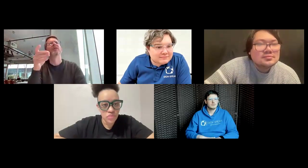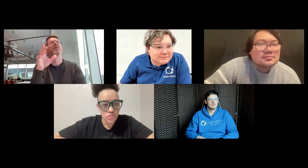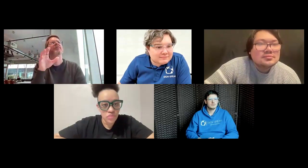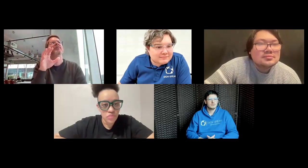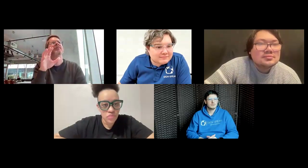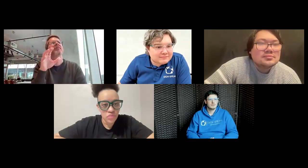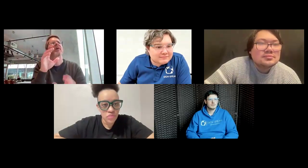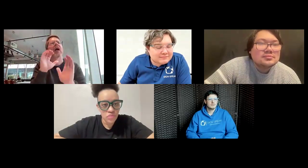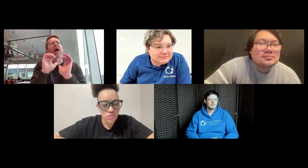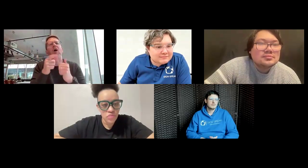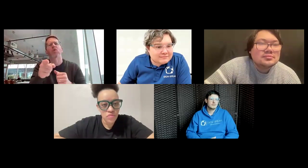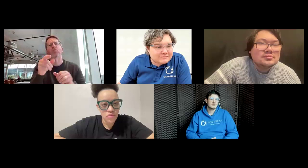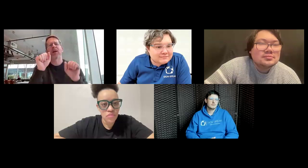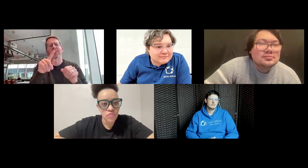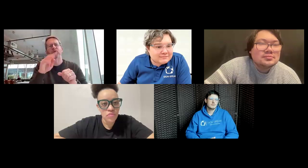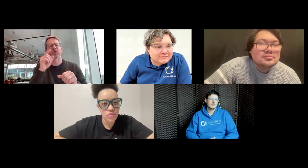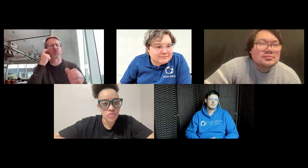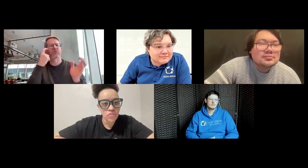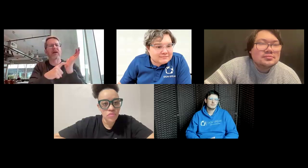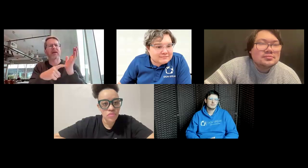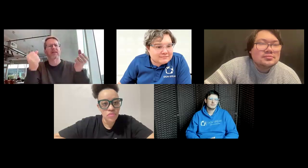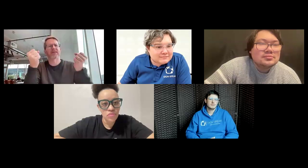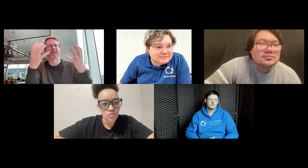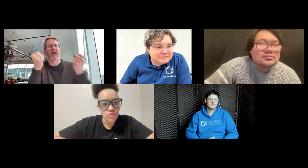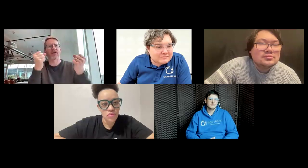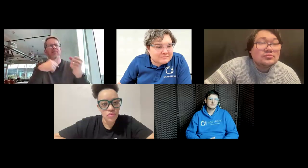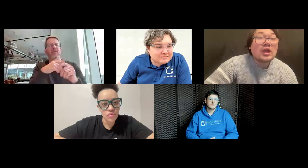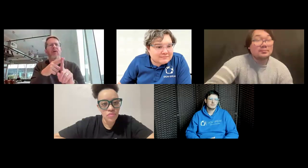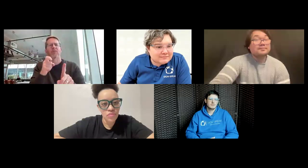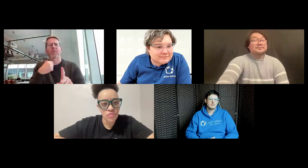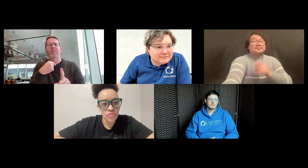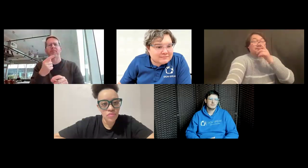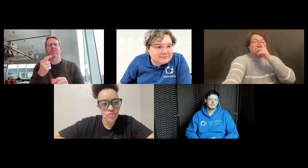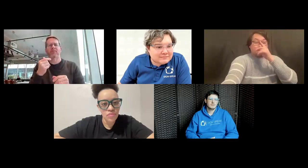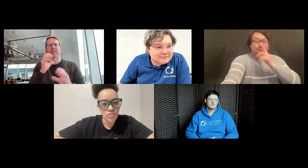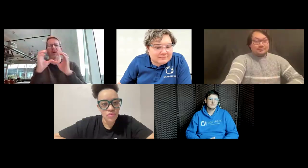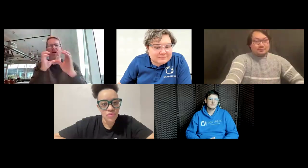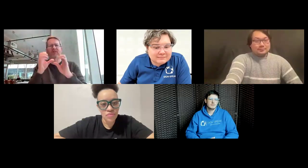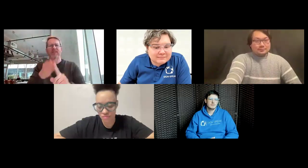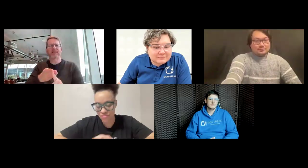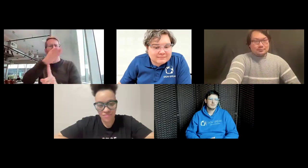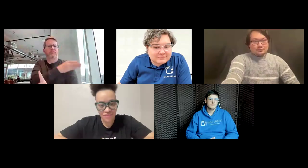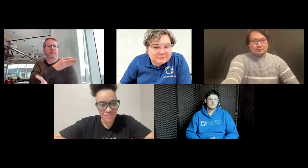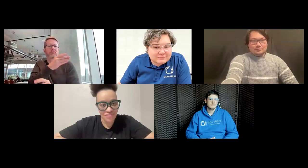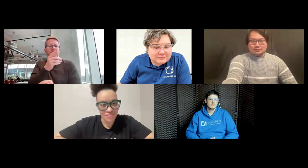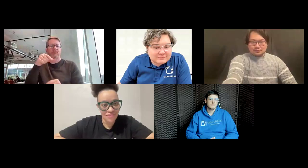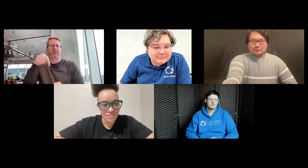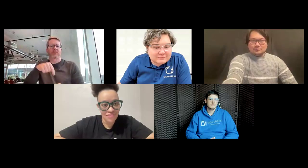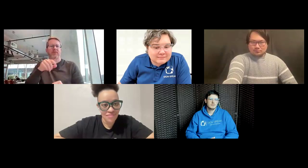you to explain a little bit more about how you can do the recognition of signs from a conversation that has